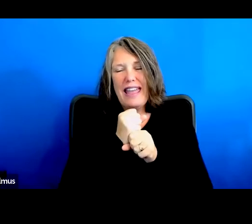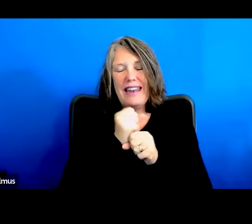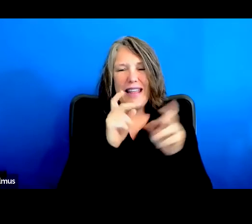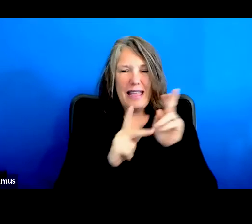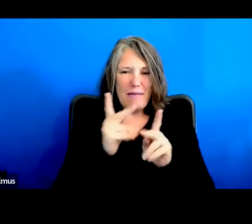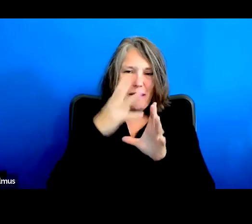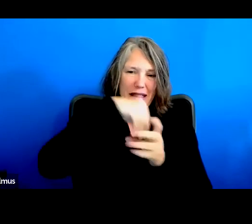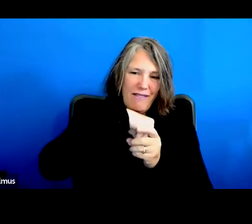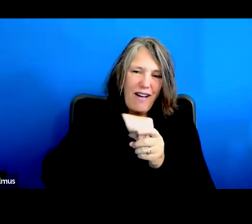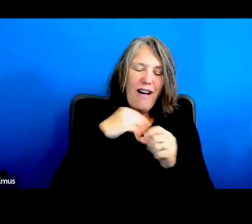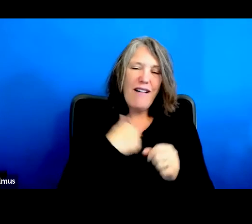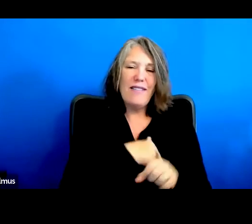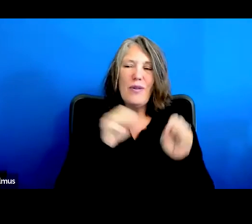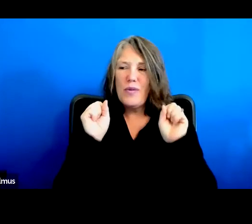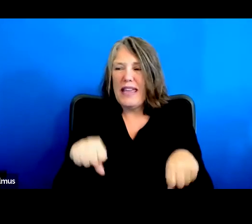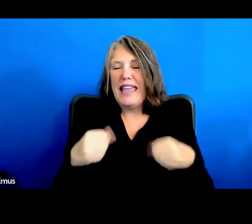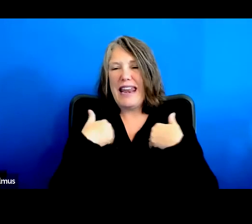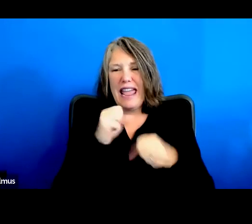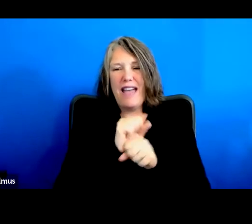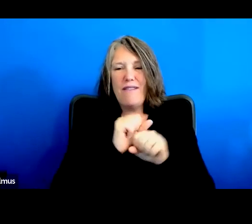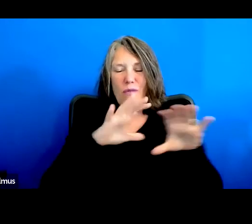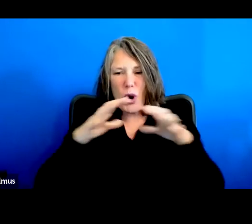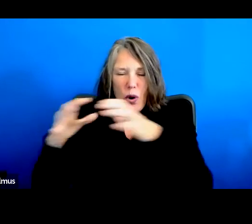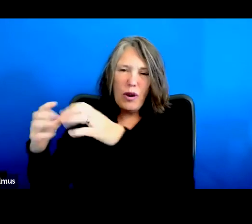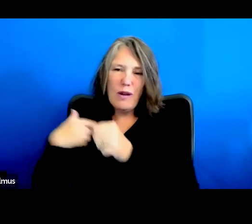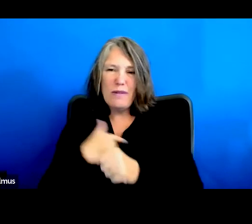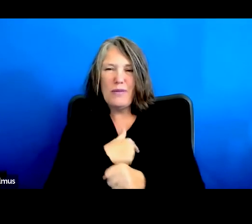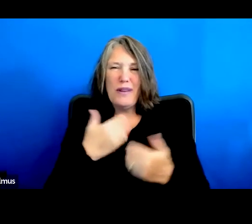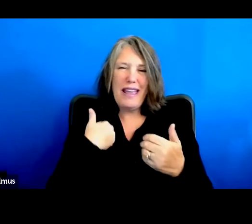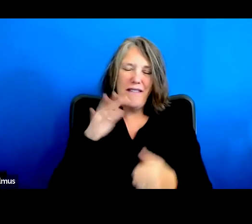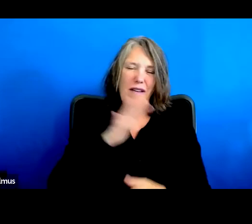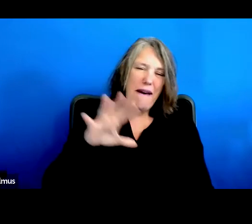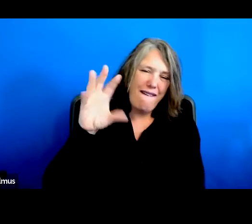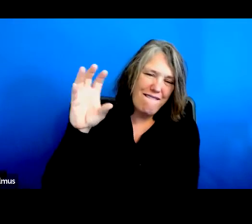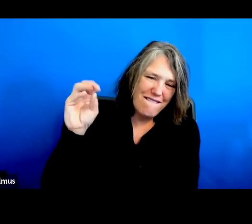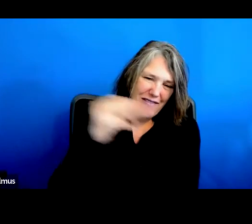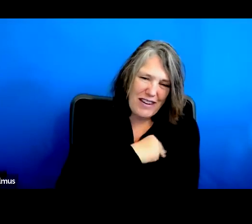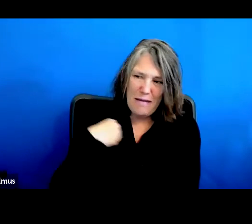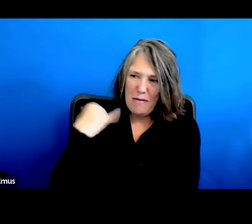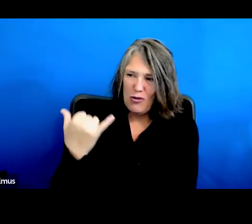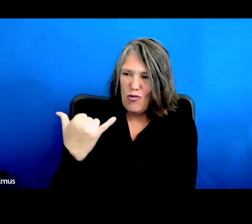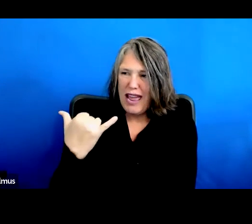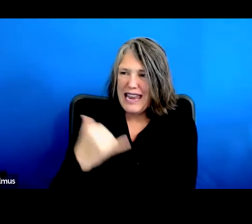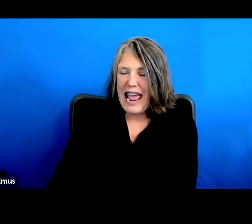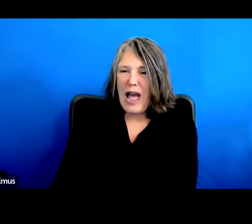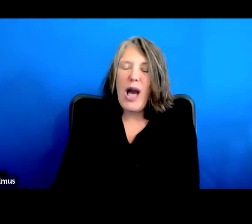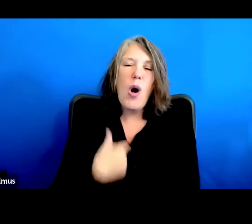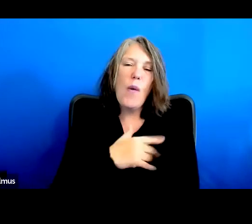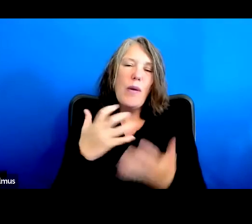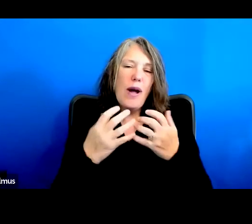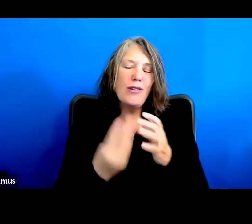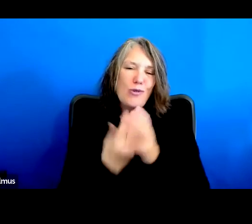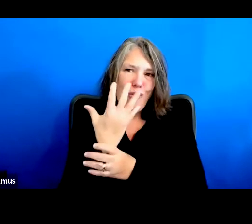people involved, we can have work groups. We're at about 50. I think we have about 50 members right now. We want to grow, and